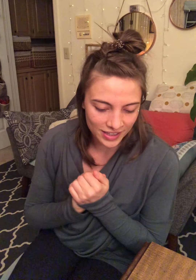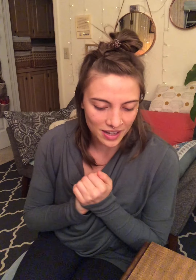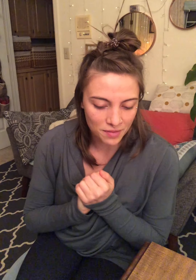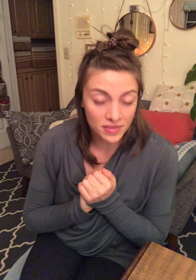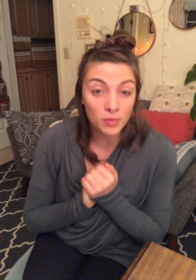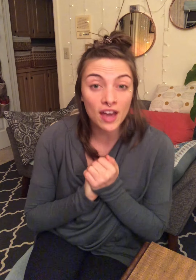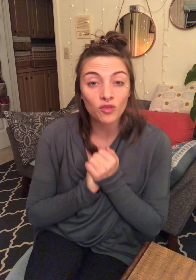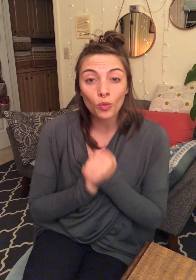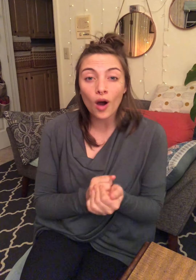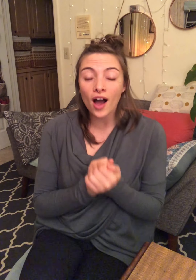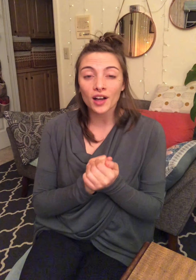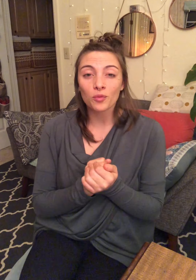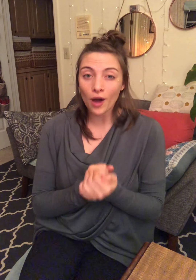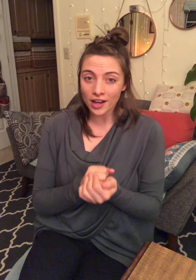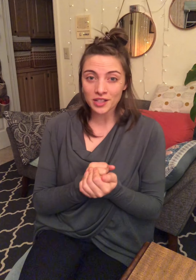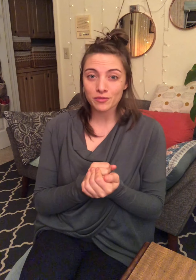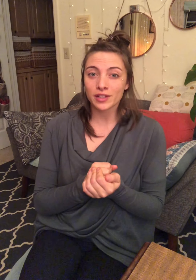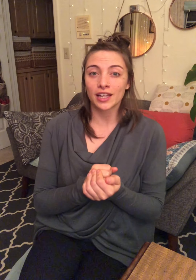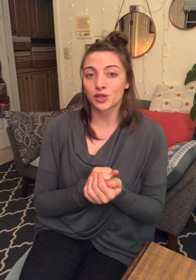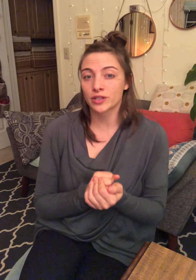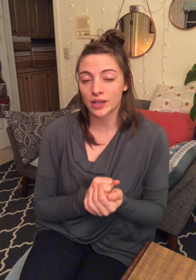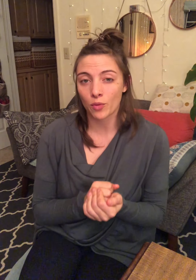Awesome. Then we have walk. Walk is a really interesting one